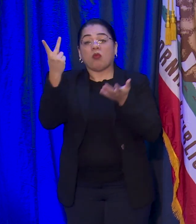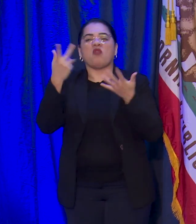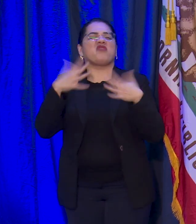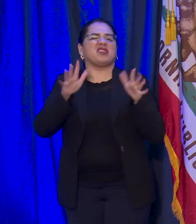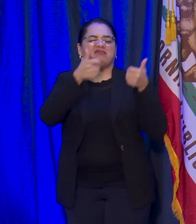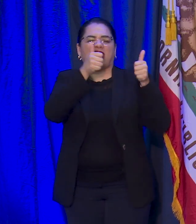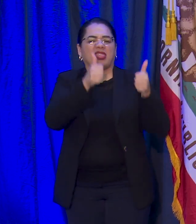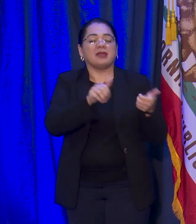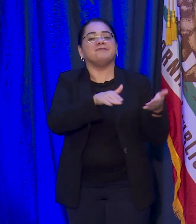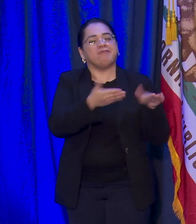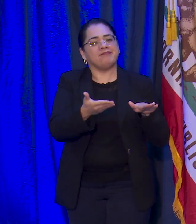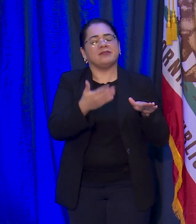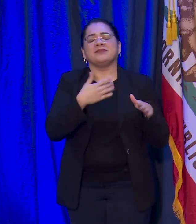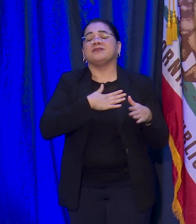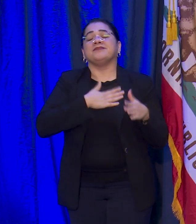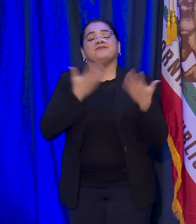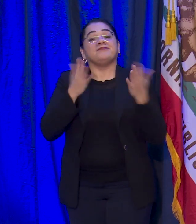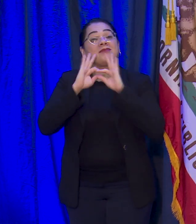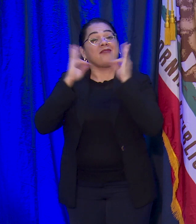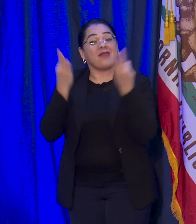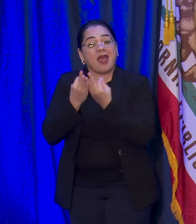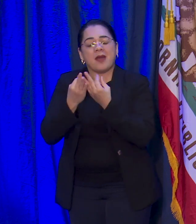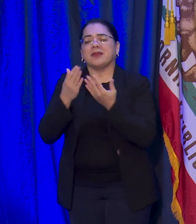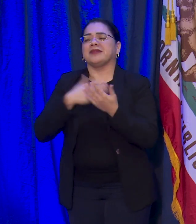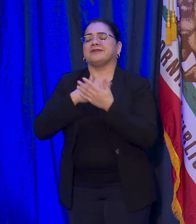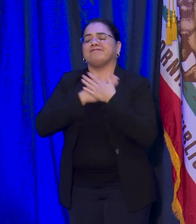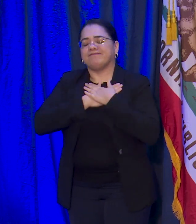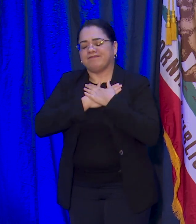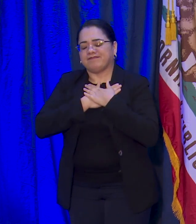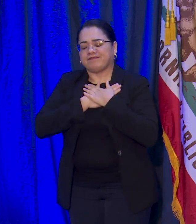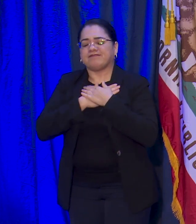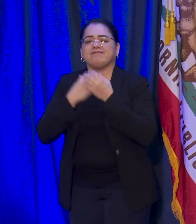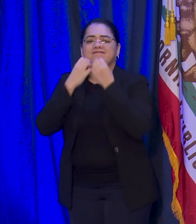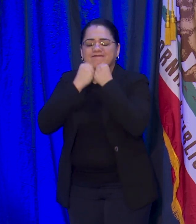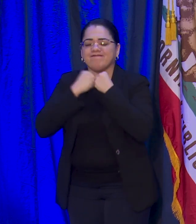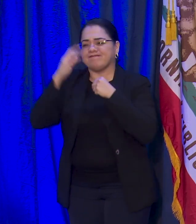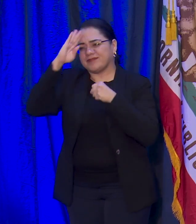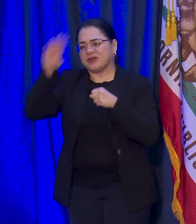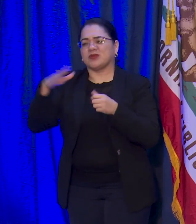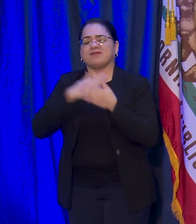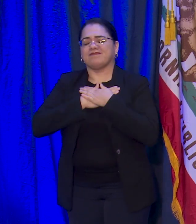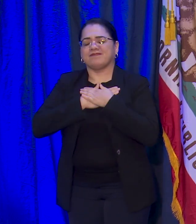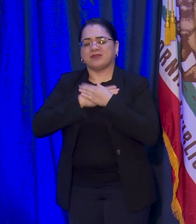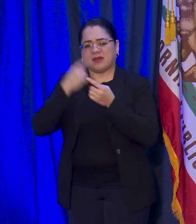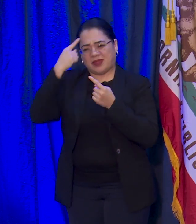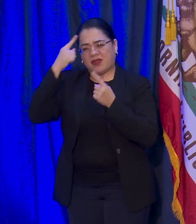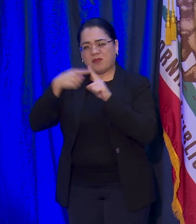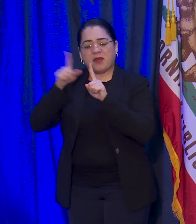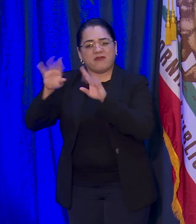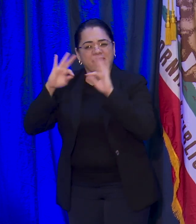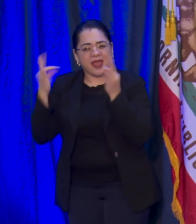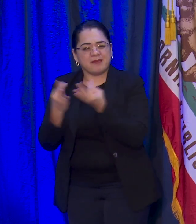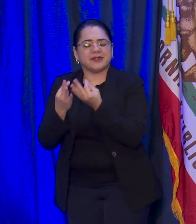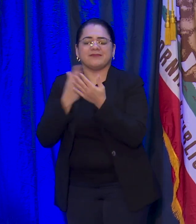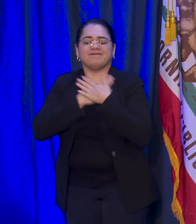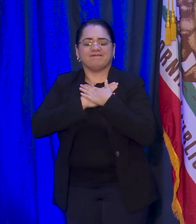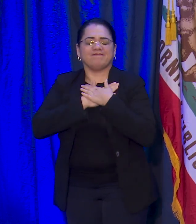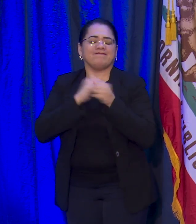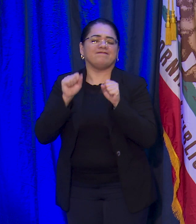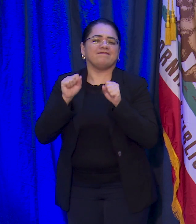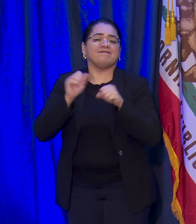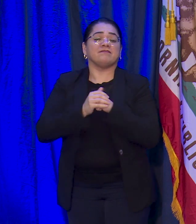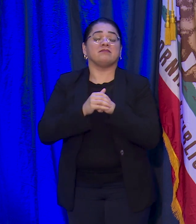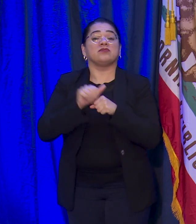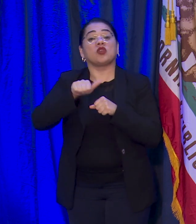her family, her friends, and anyone that really has connected with her. We cannot release further information at